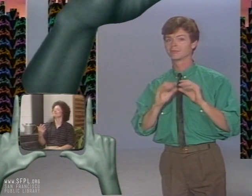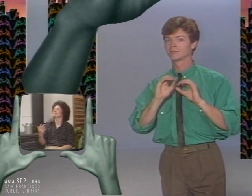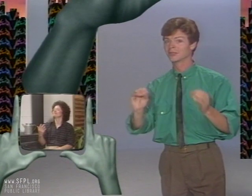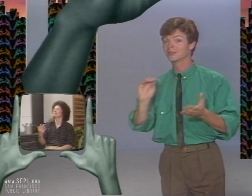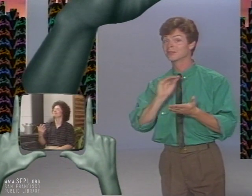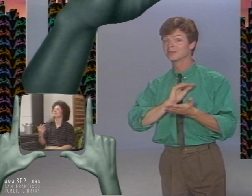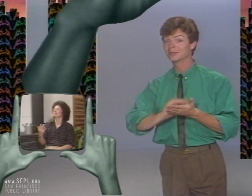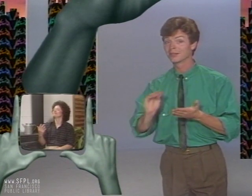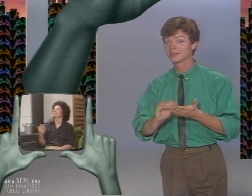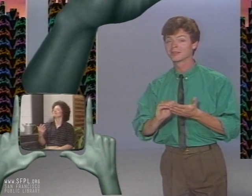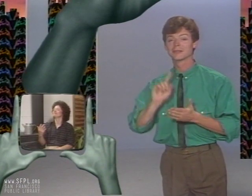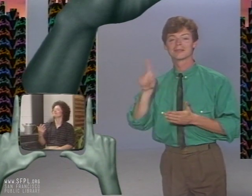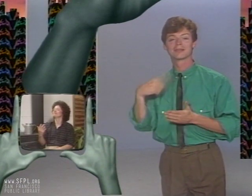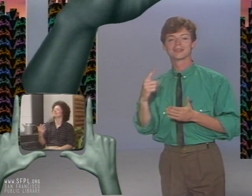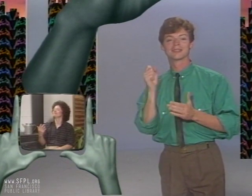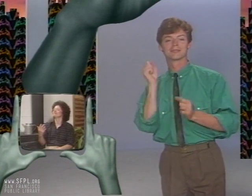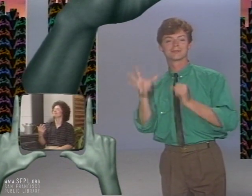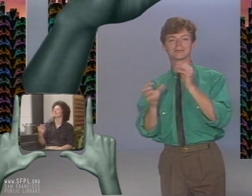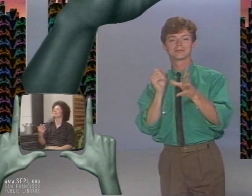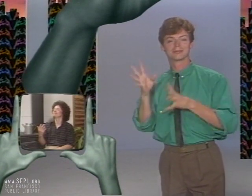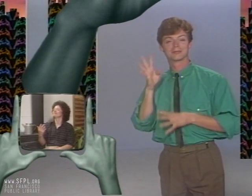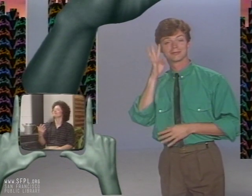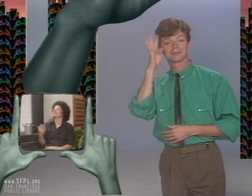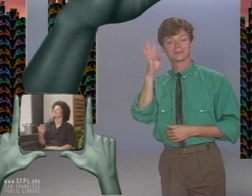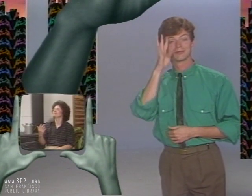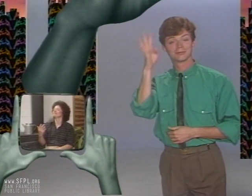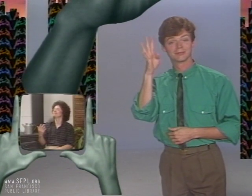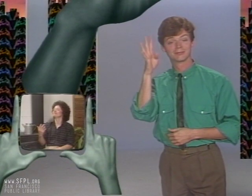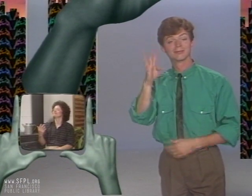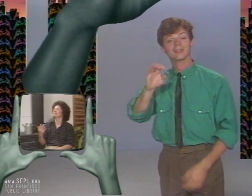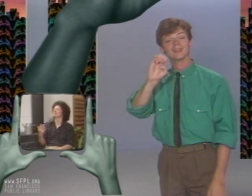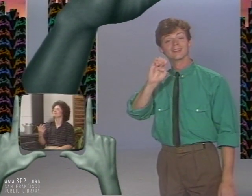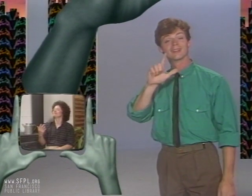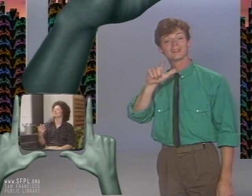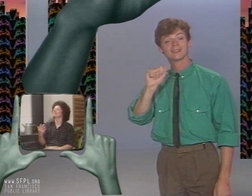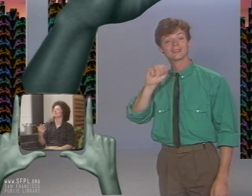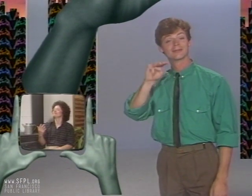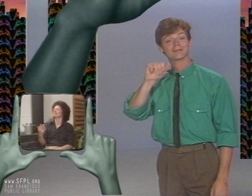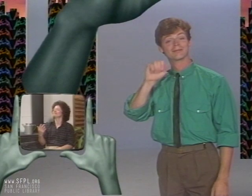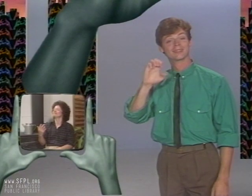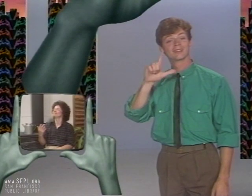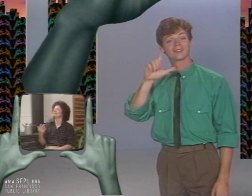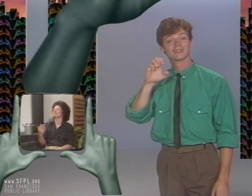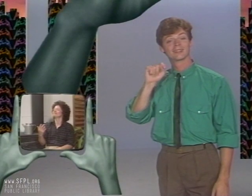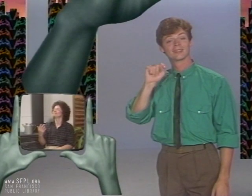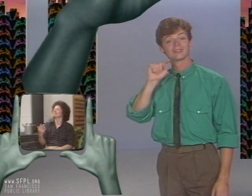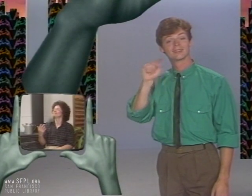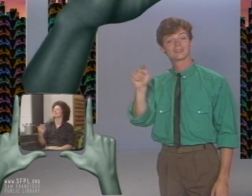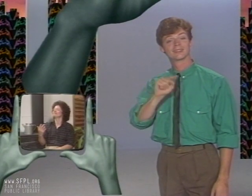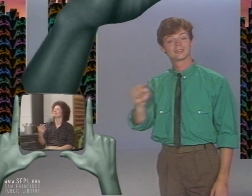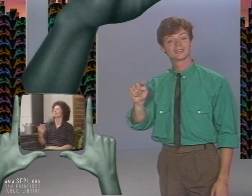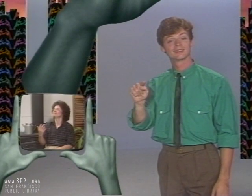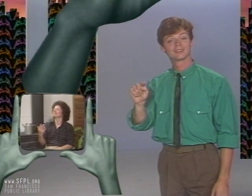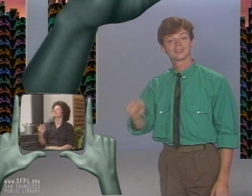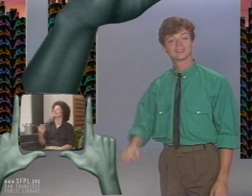will perform an early written work she has translated into sign language and a later work composed in ASL for which there is no